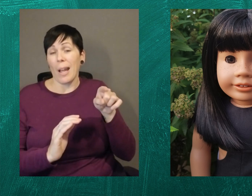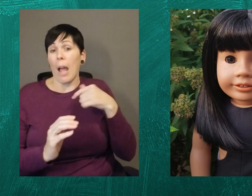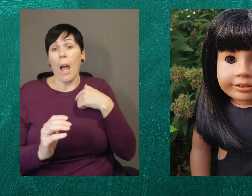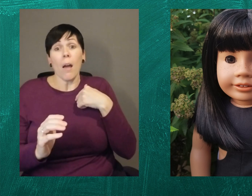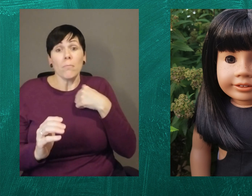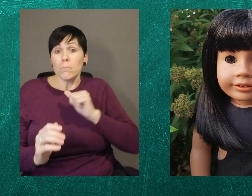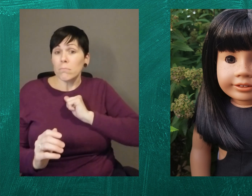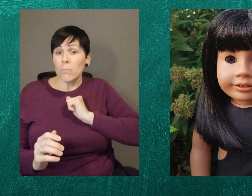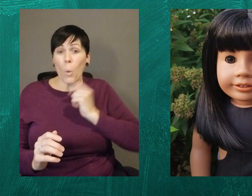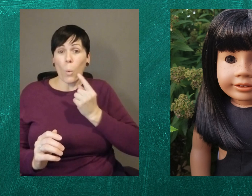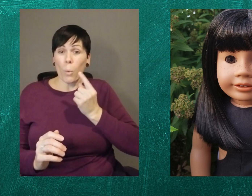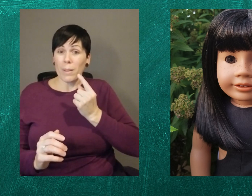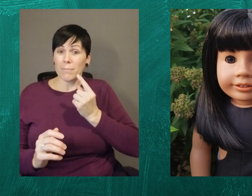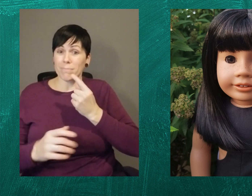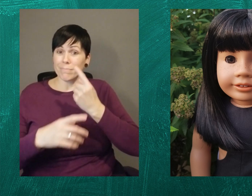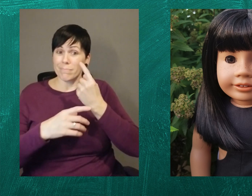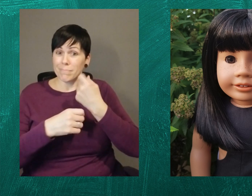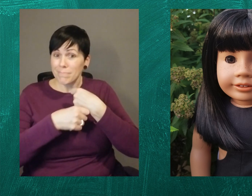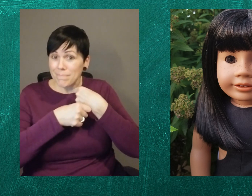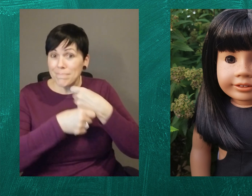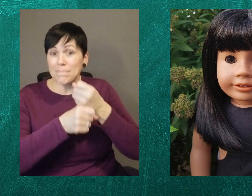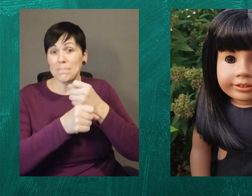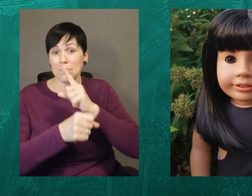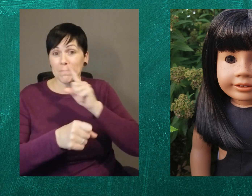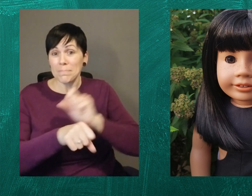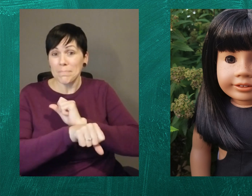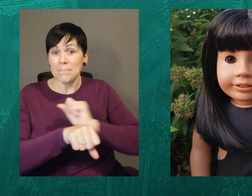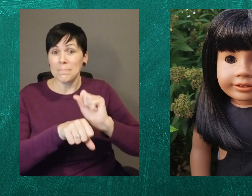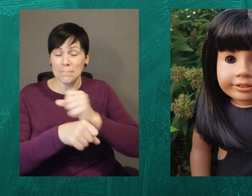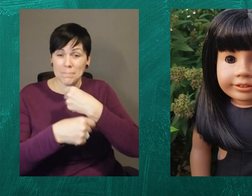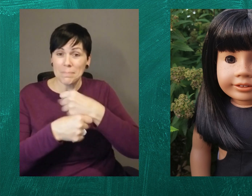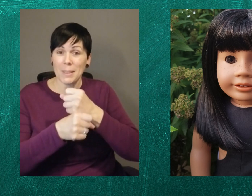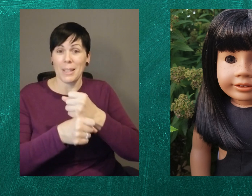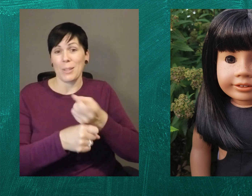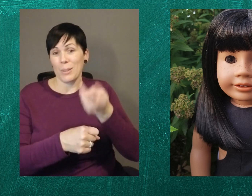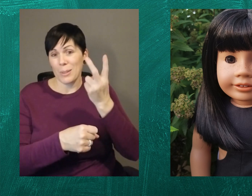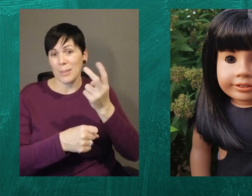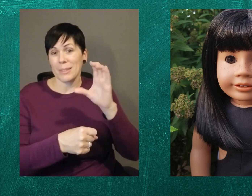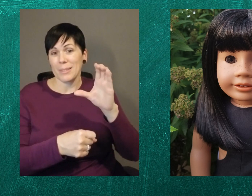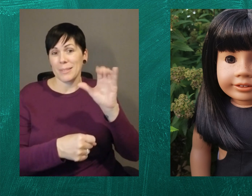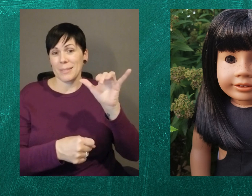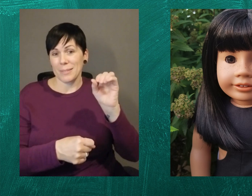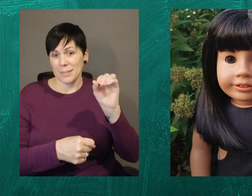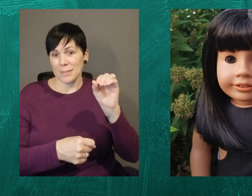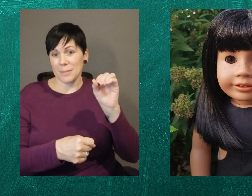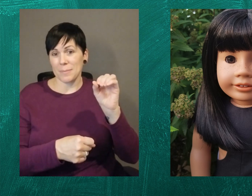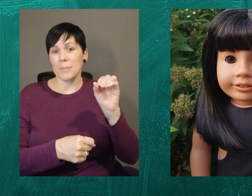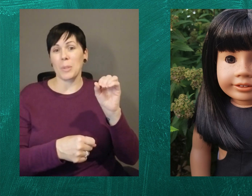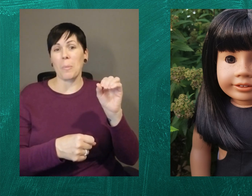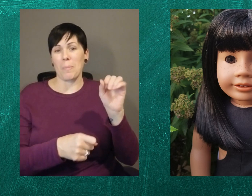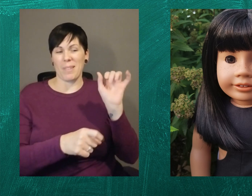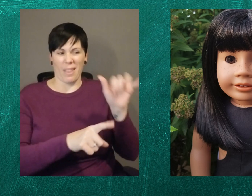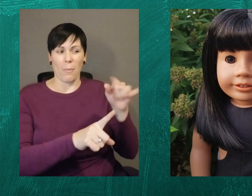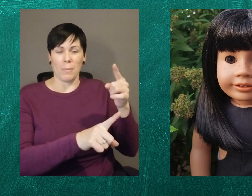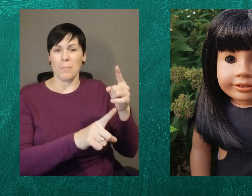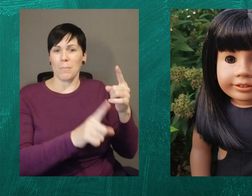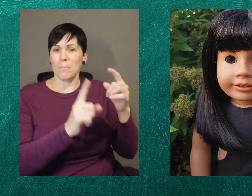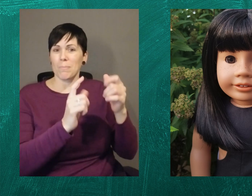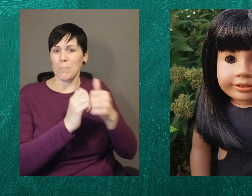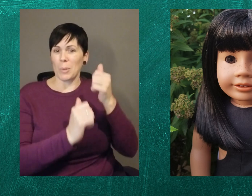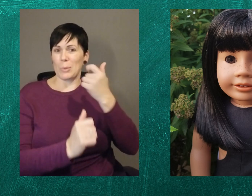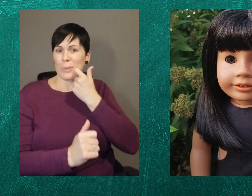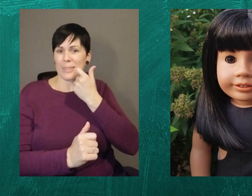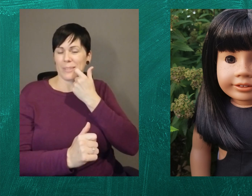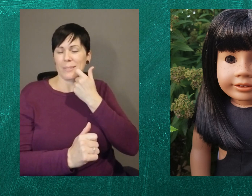I've only actually created 2, so I picked the most recent one that I've created, and she's kind of inspired by Truly Me 11, but not meant to